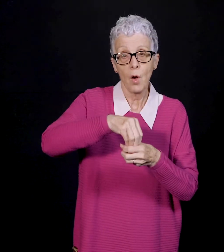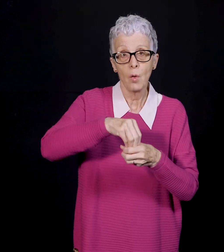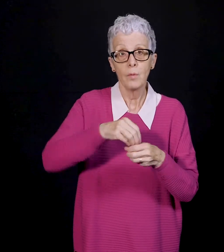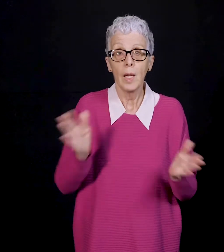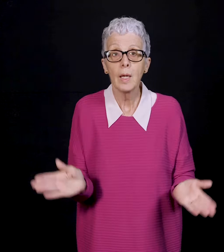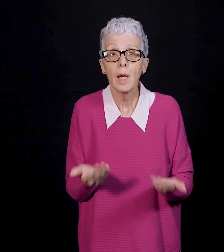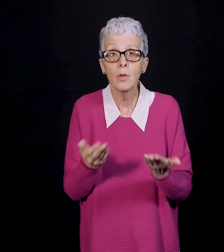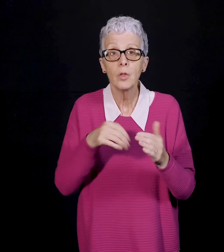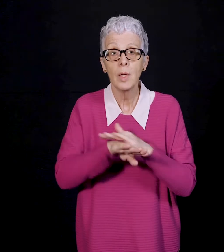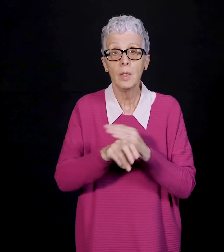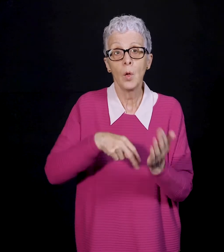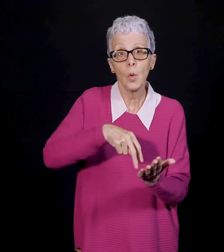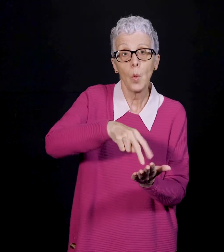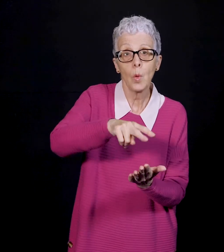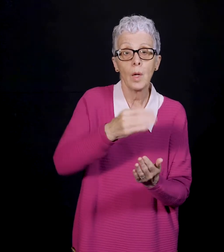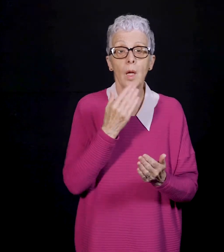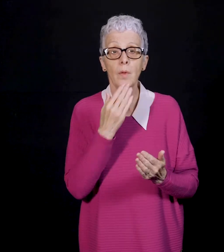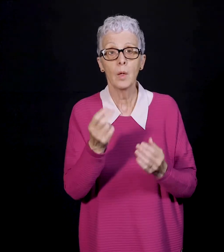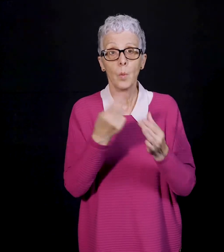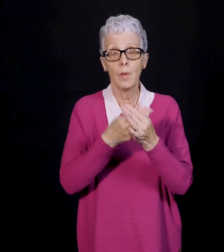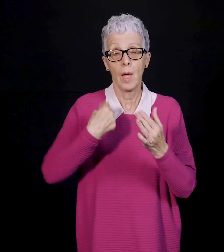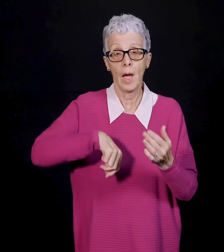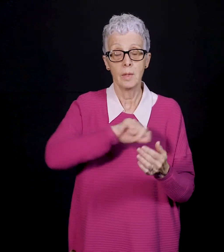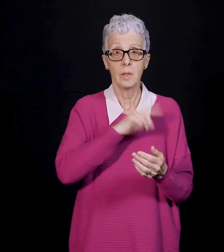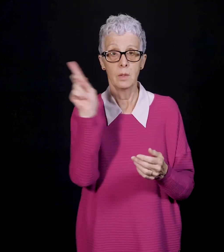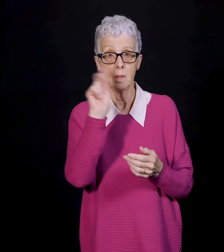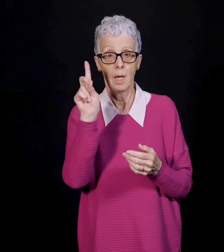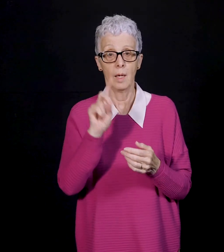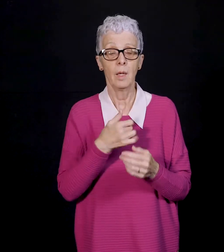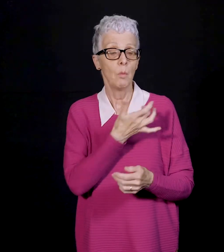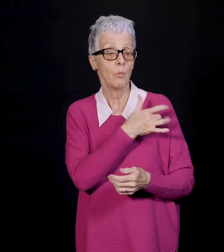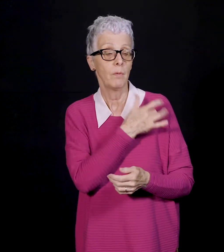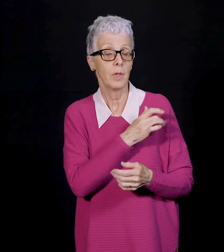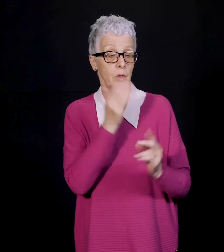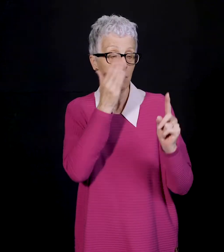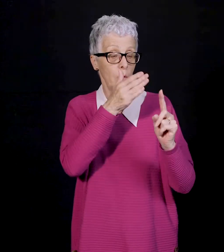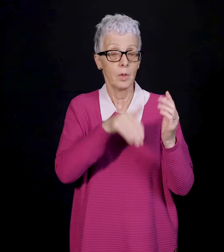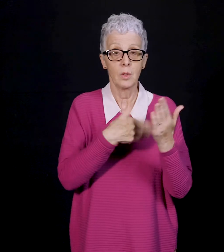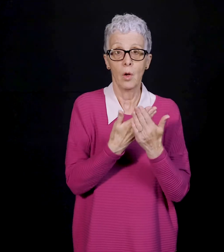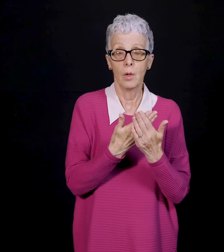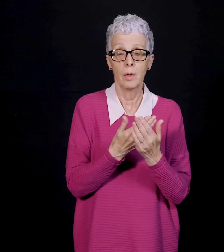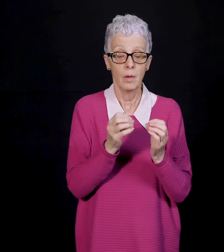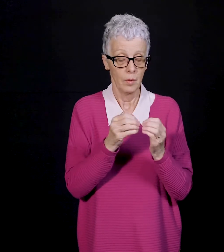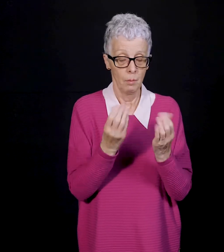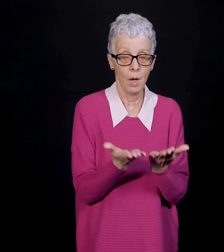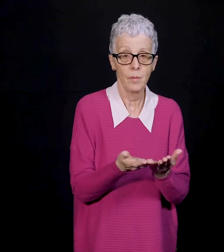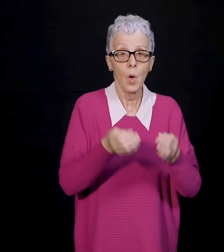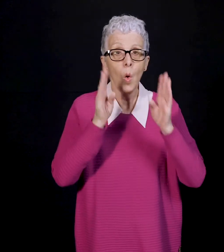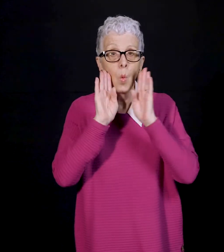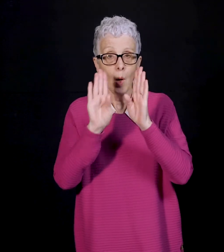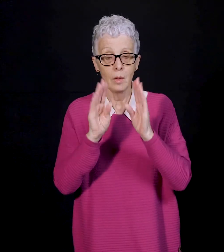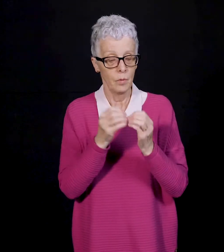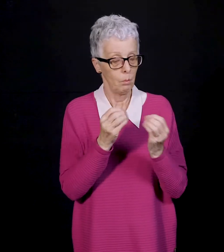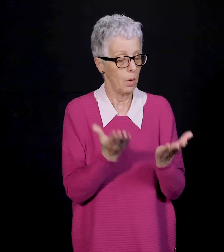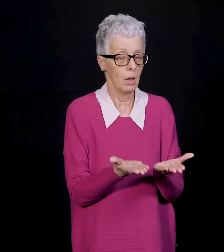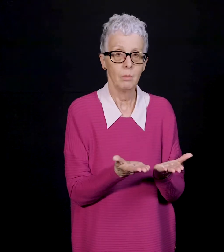God. So thank you so much for being with us today. It's been a privilege to focus on God's Word. What a wonderful thing the Scripture of God